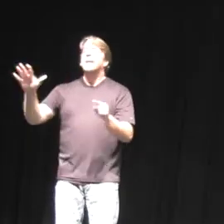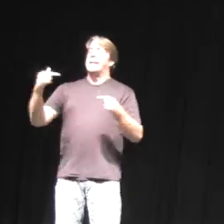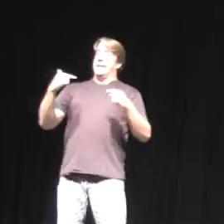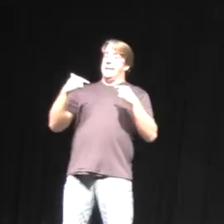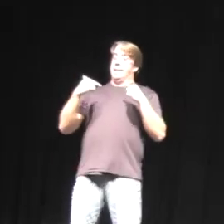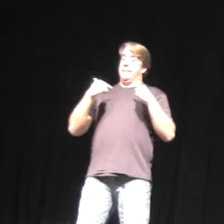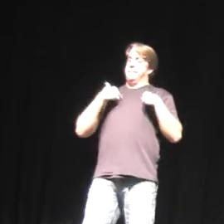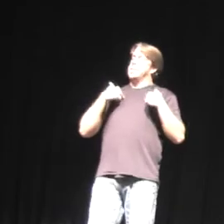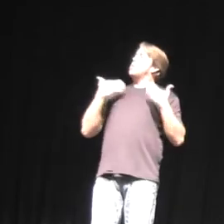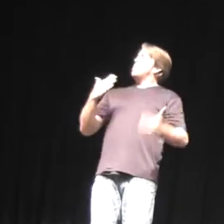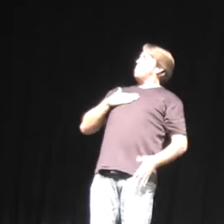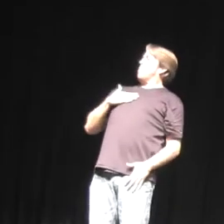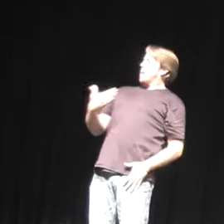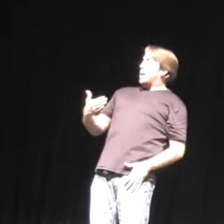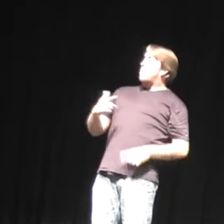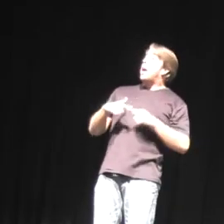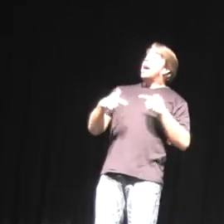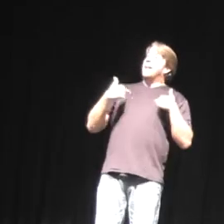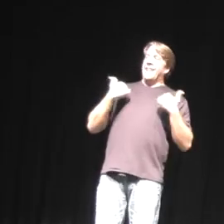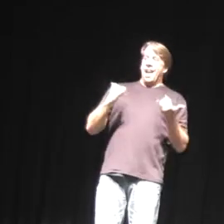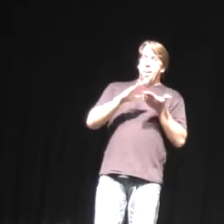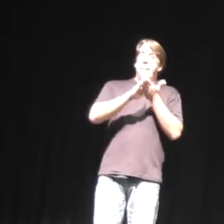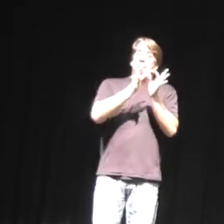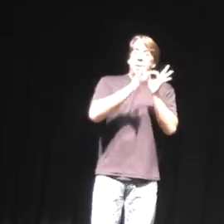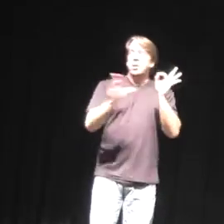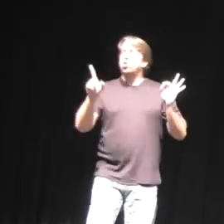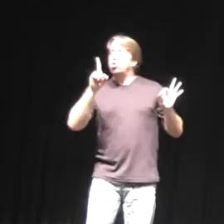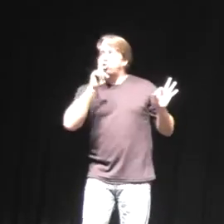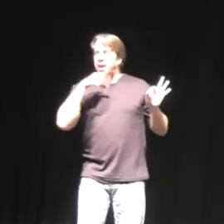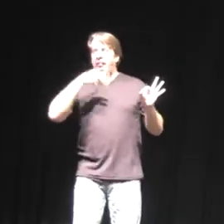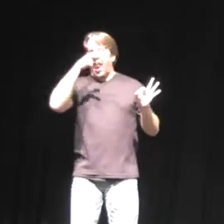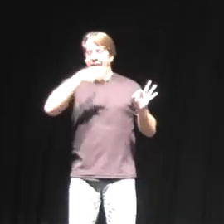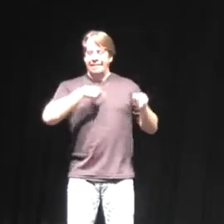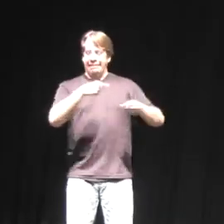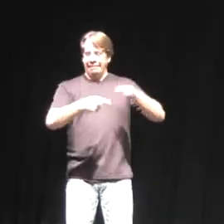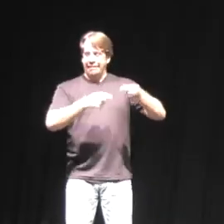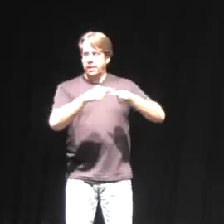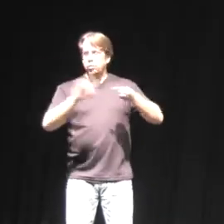just go ahead and say that. But I do have a job interpreting, so don't tell anybody I said that.